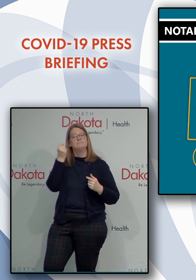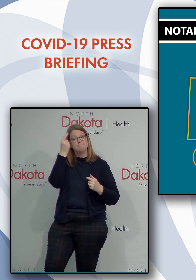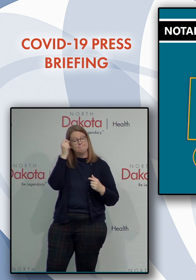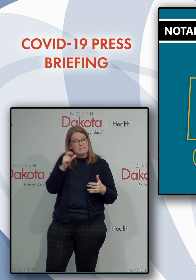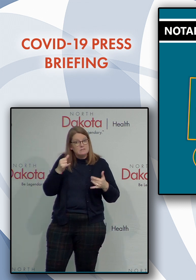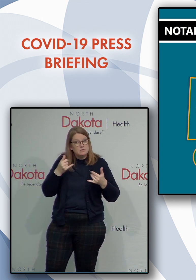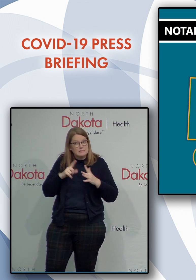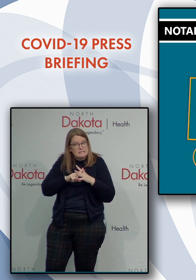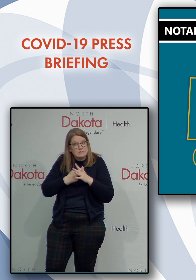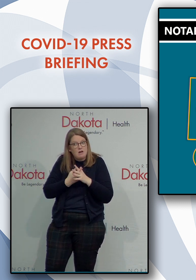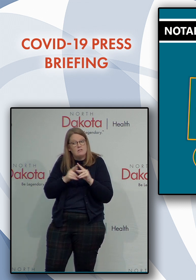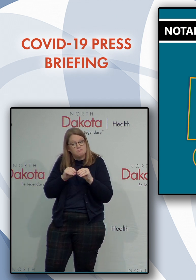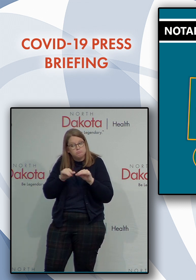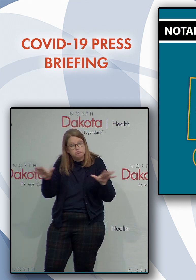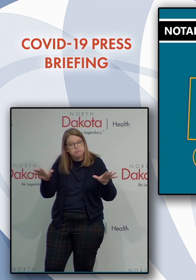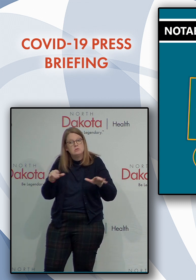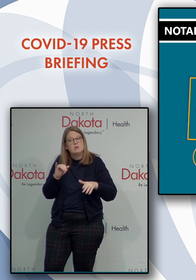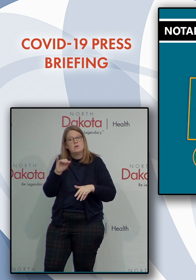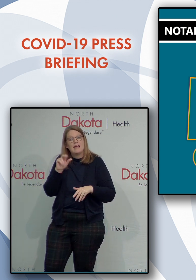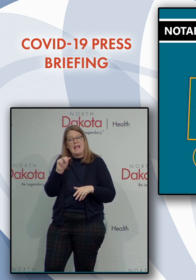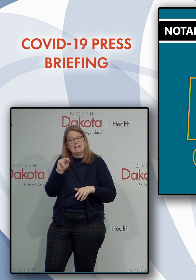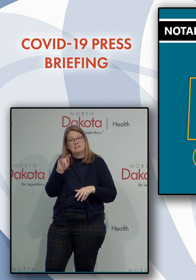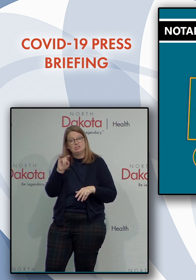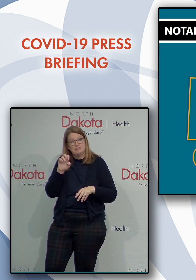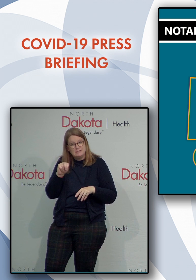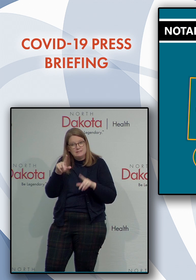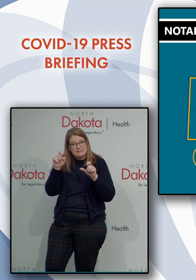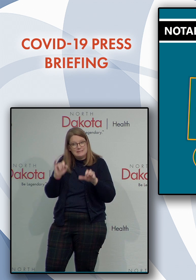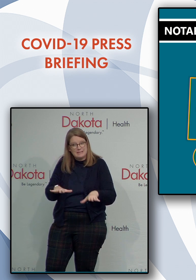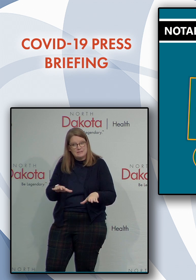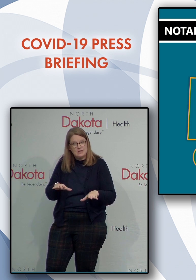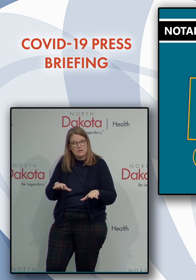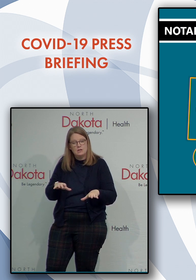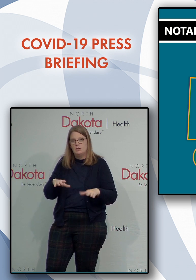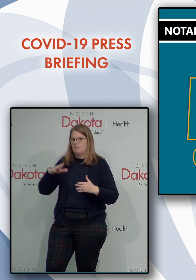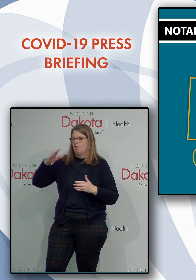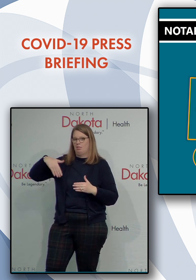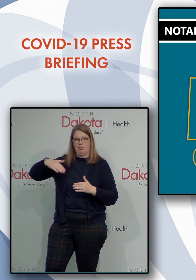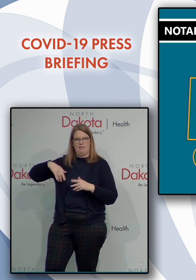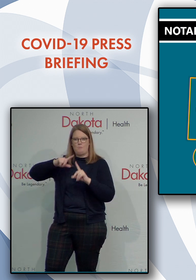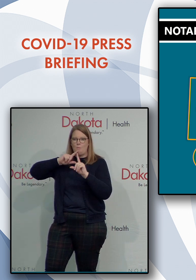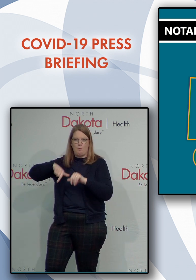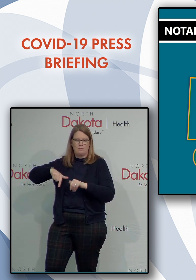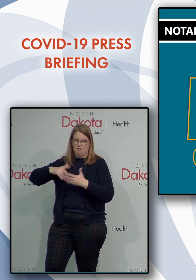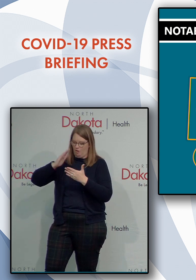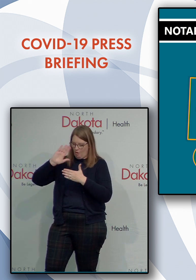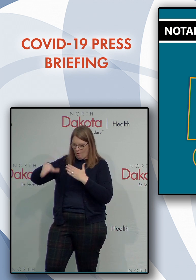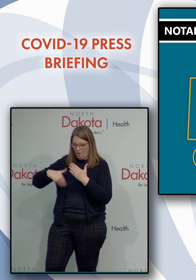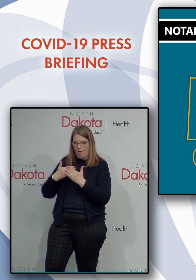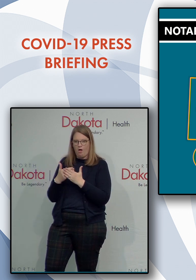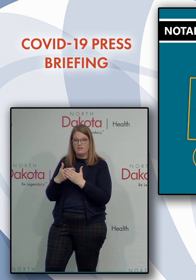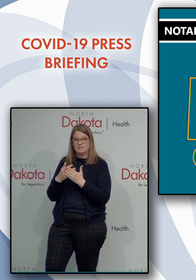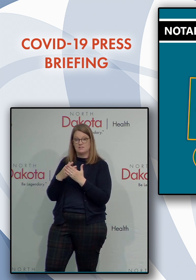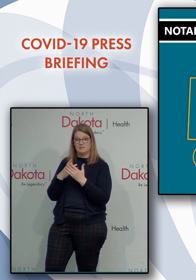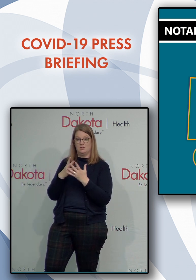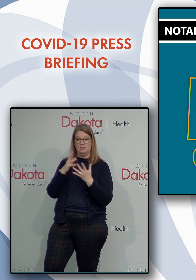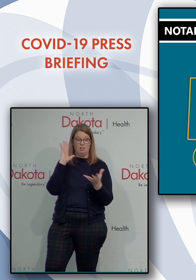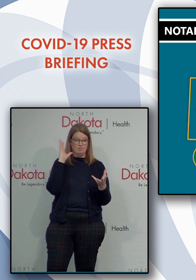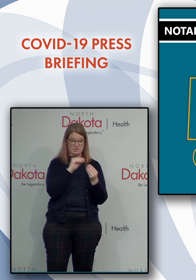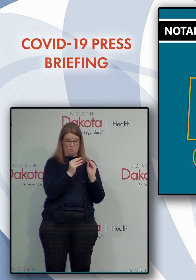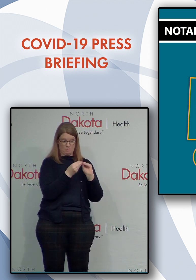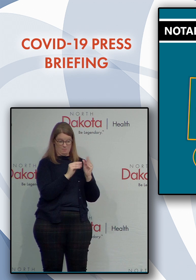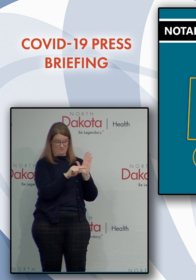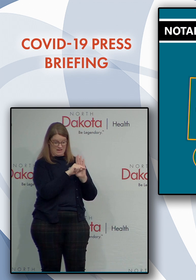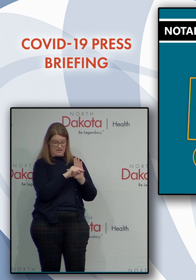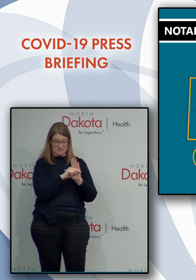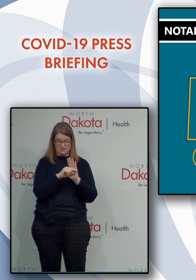antigen testing. We do not have reporting completed for all of those, so we don't know the total of all the number of negatives and the